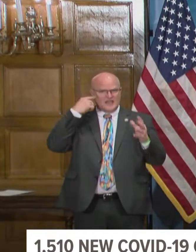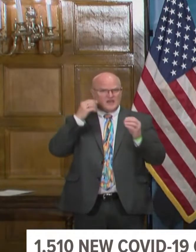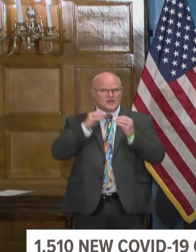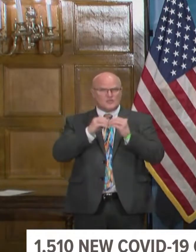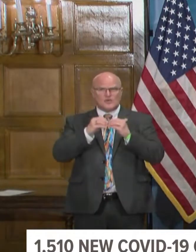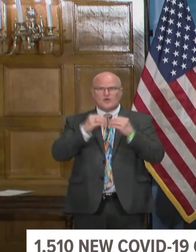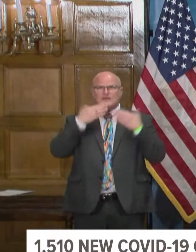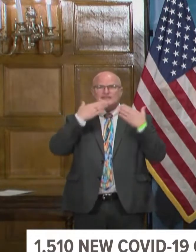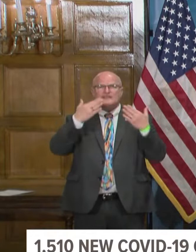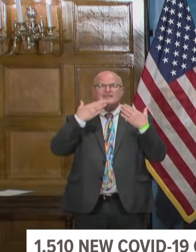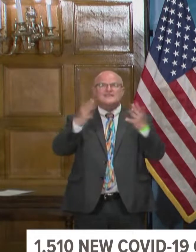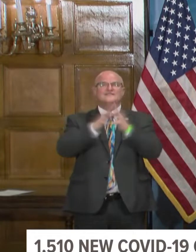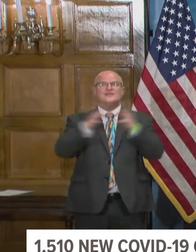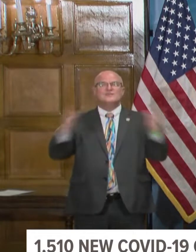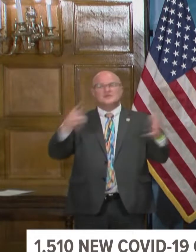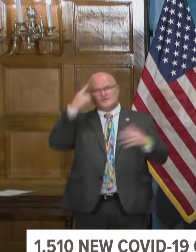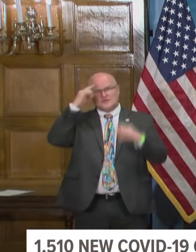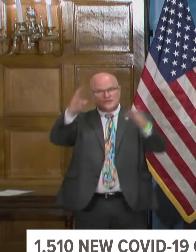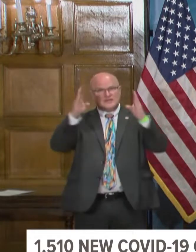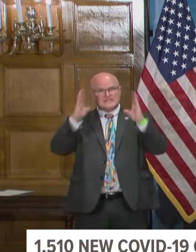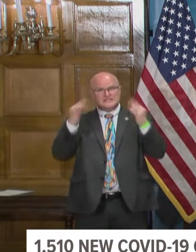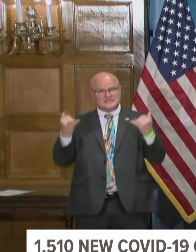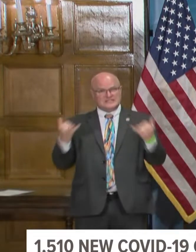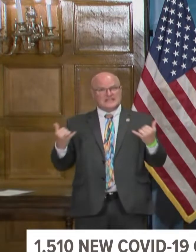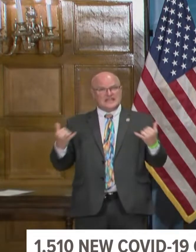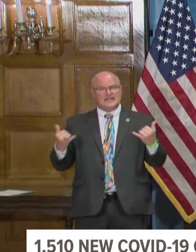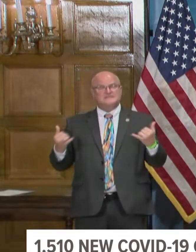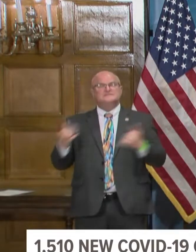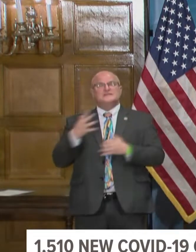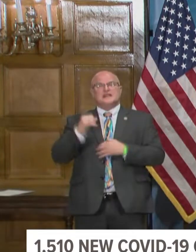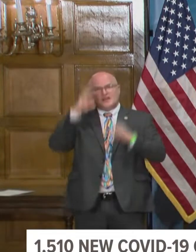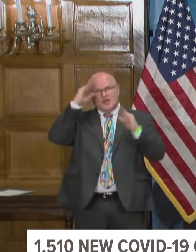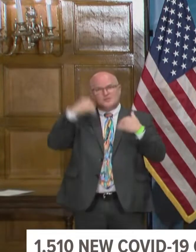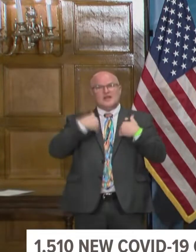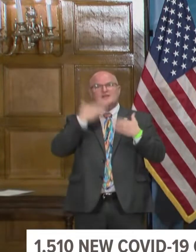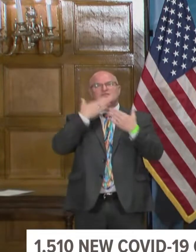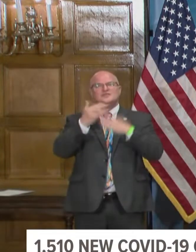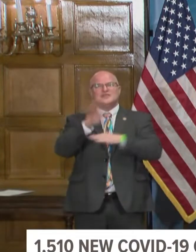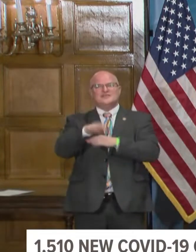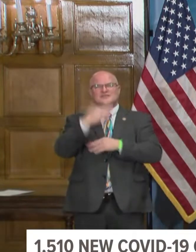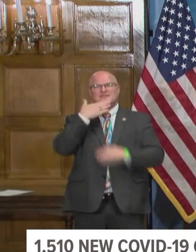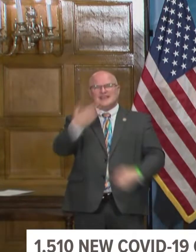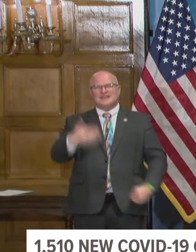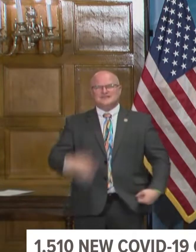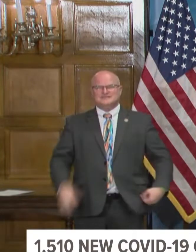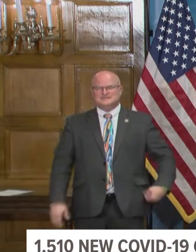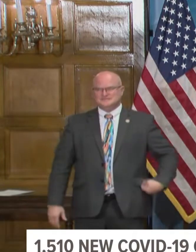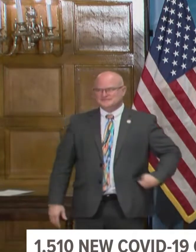thank you all very much for your attention today, and I hope you all have a good afternoon. Thank you.